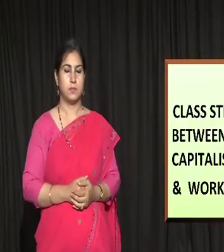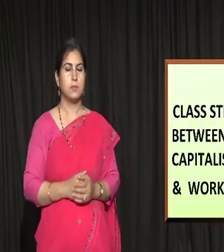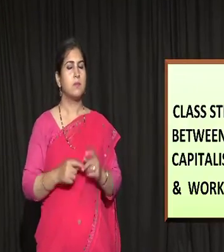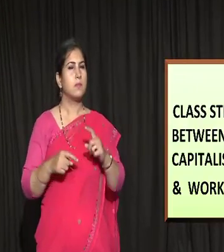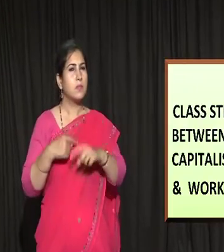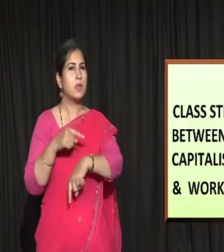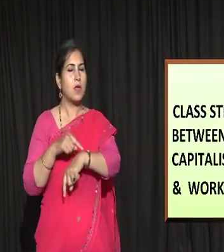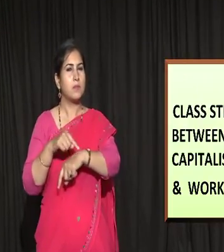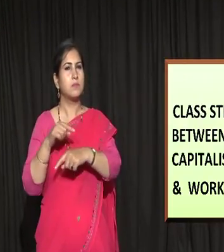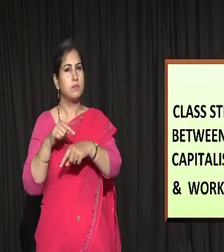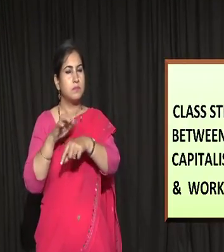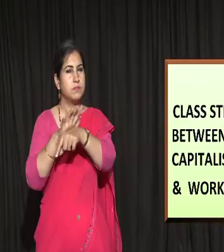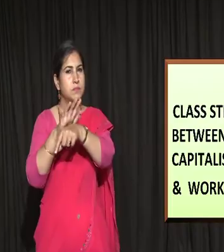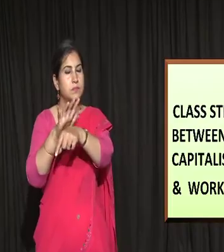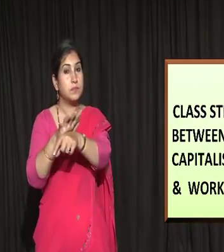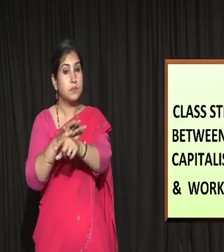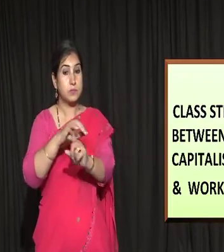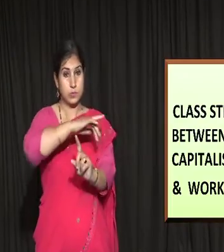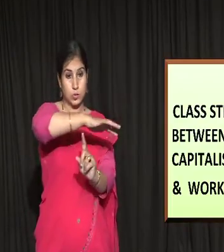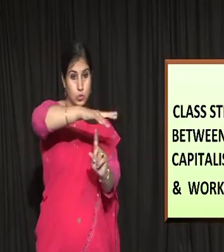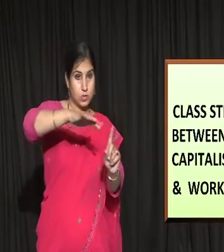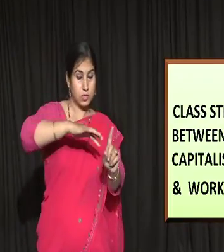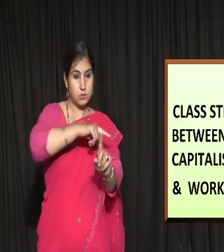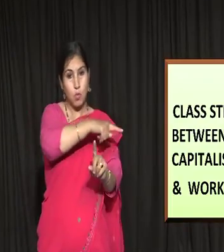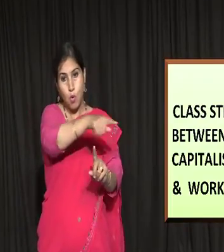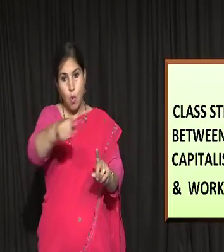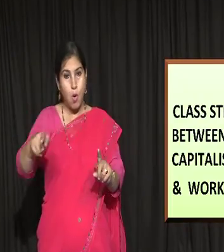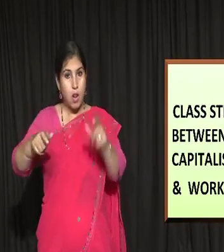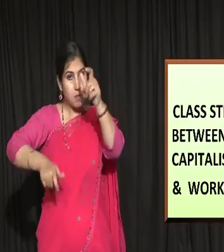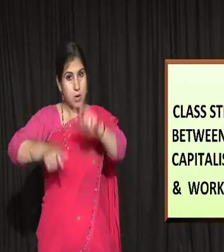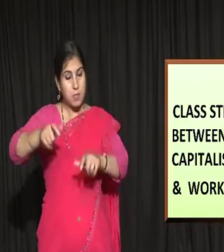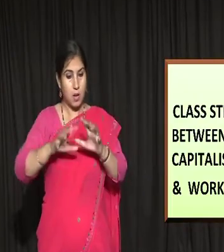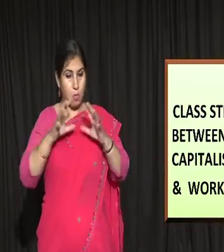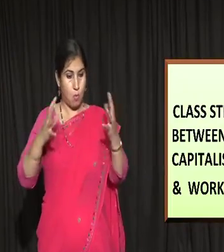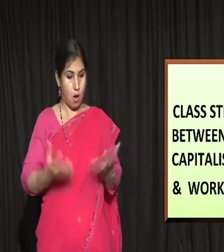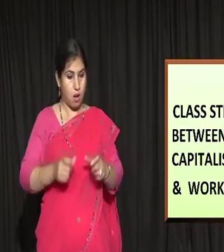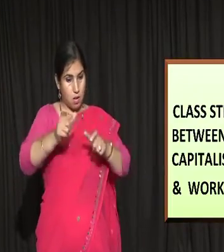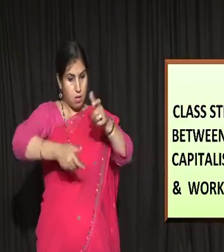Slowly, the idea of socialism became popular all over the world.